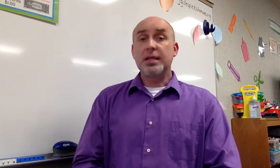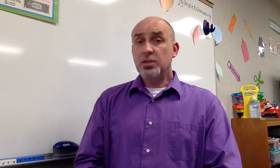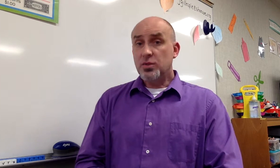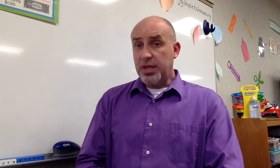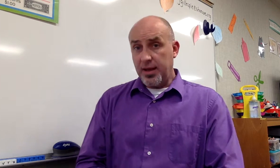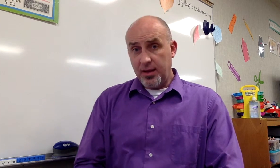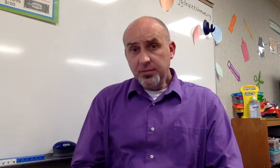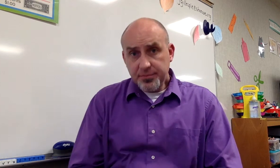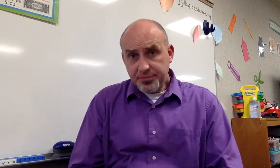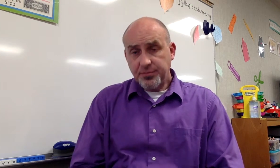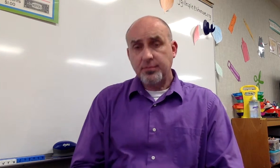Yesterday,